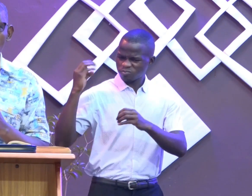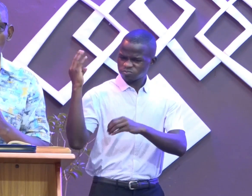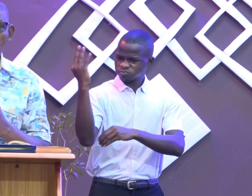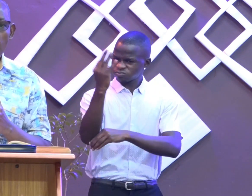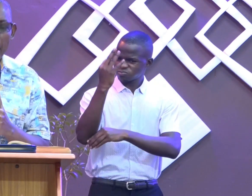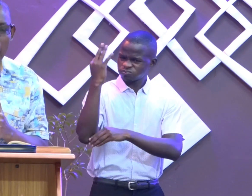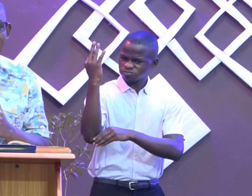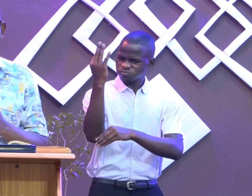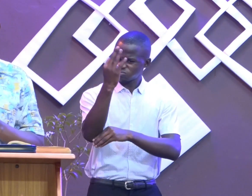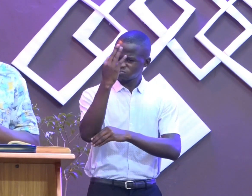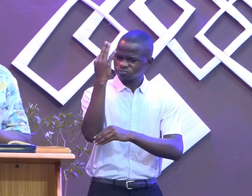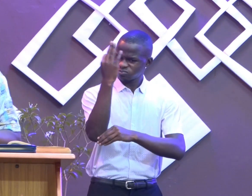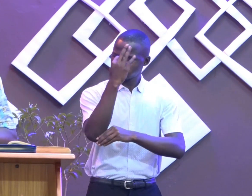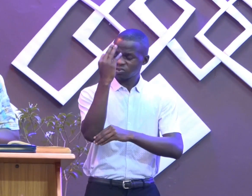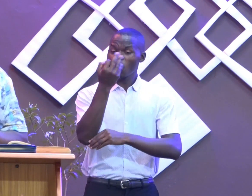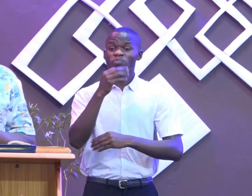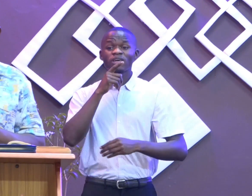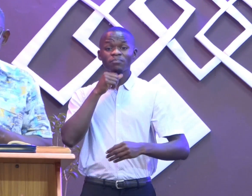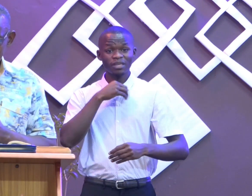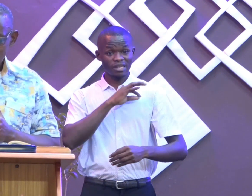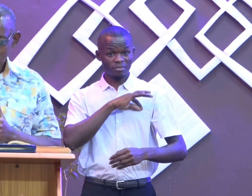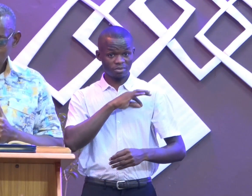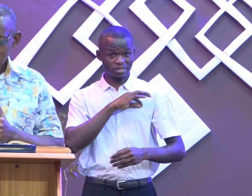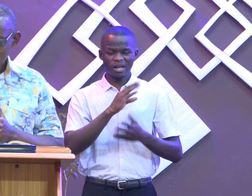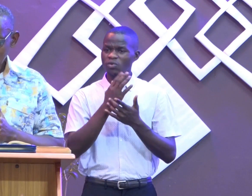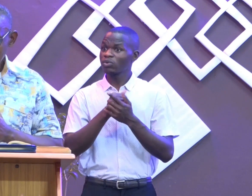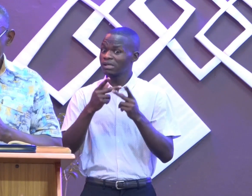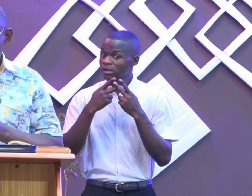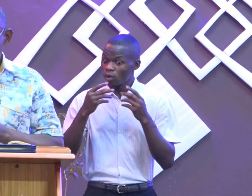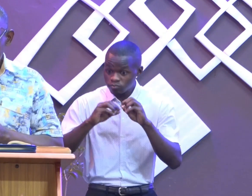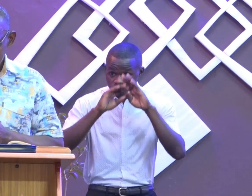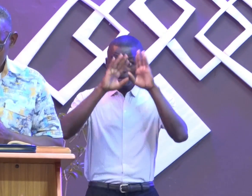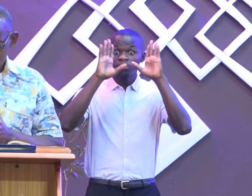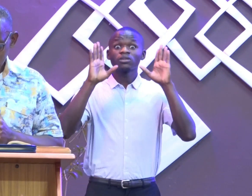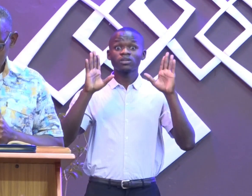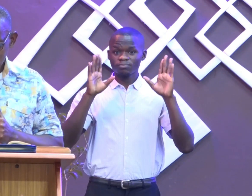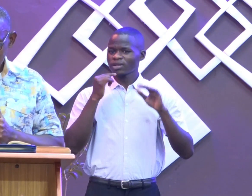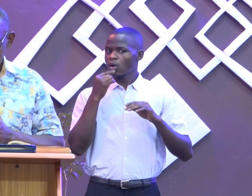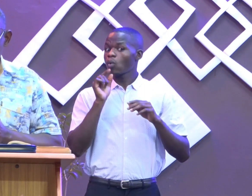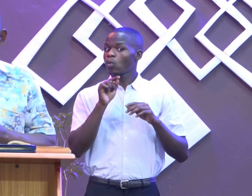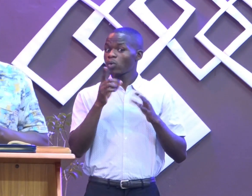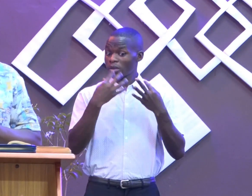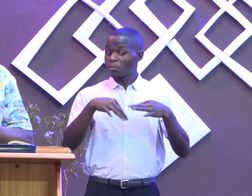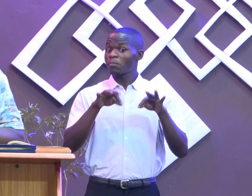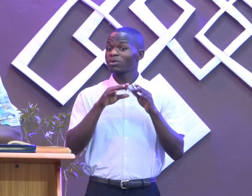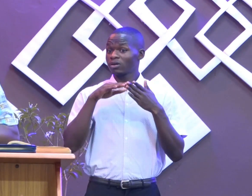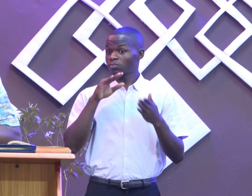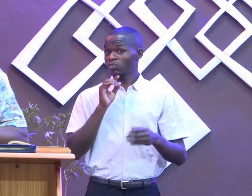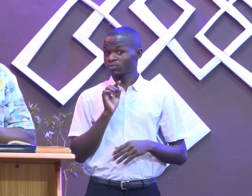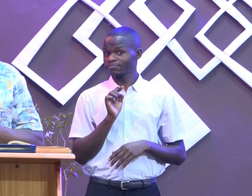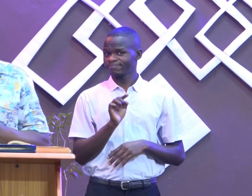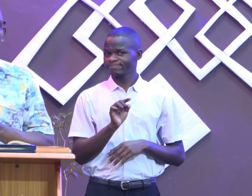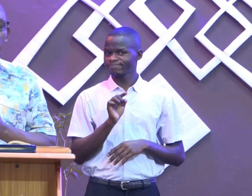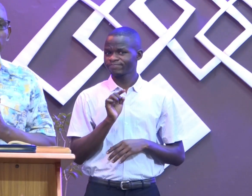nato kubagu kubu pia. I began thinking about it when I heard our dear mom, Mami Feva, talking about it during the burial